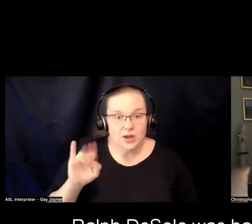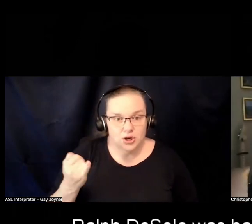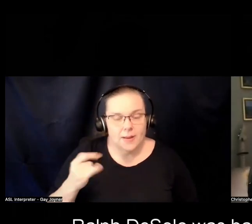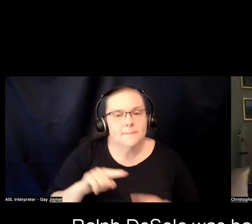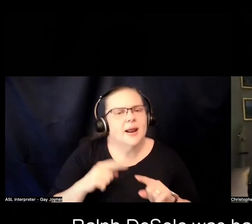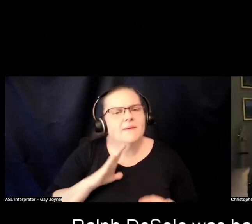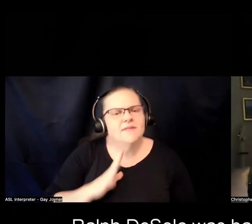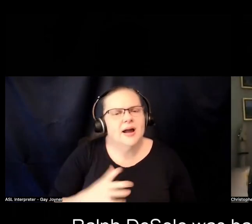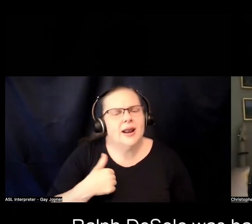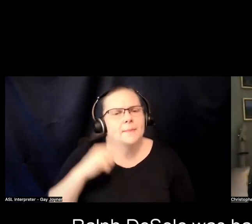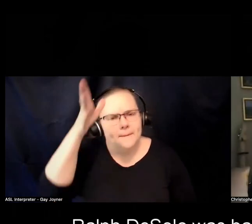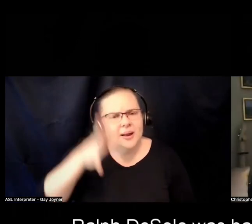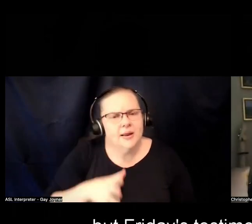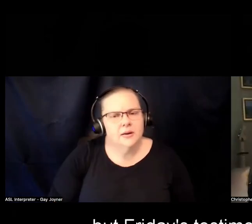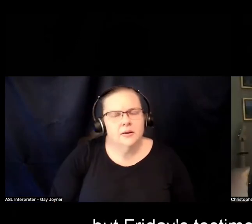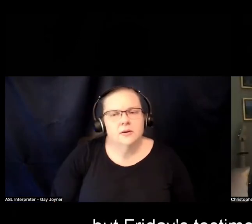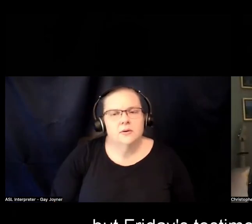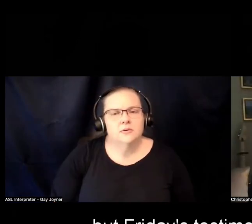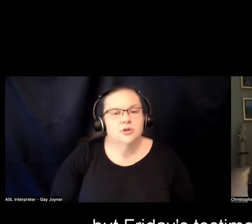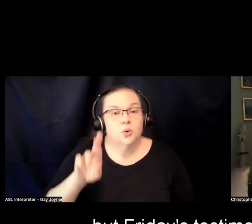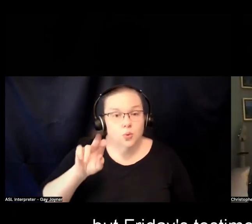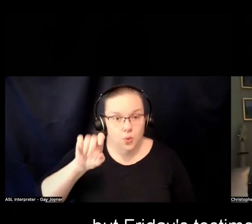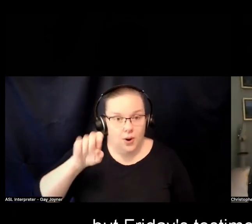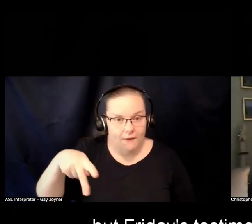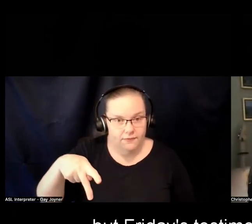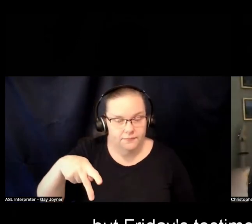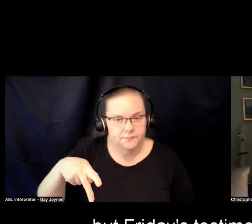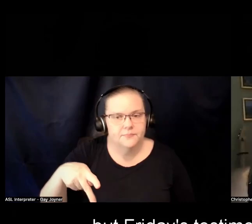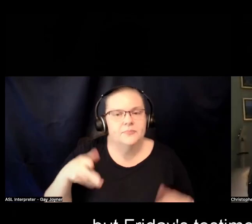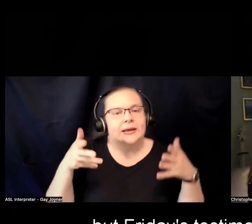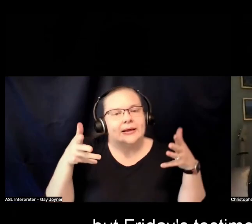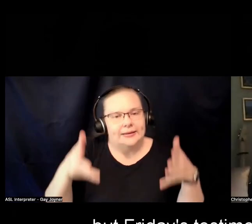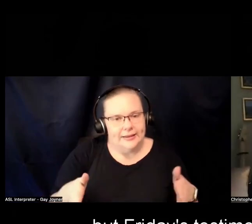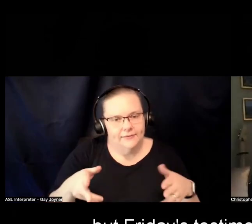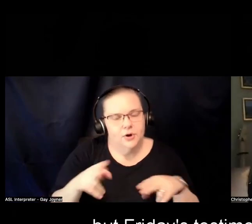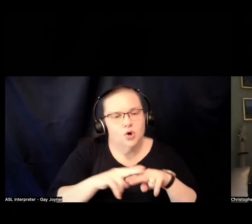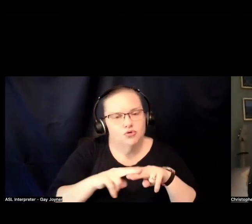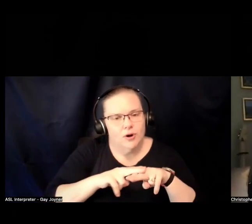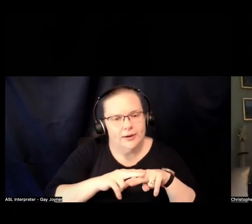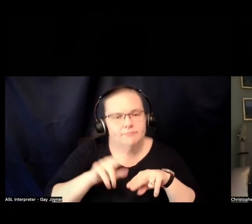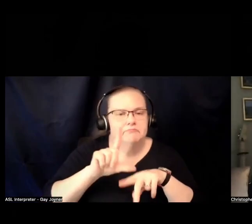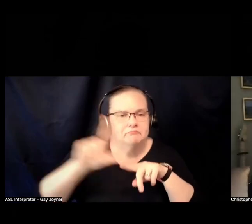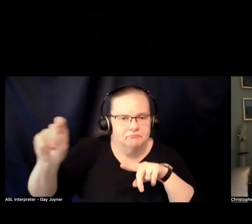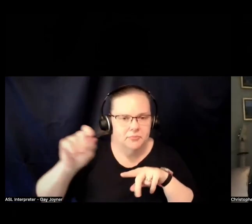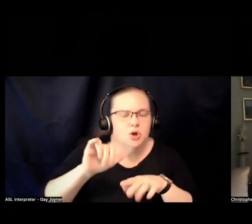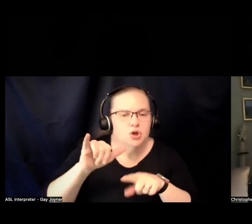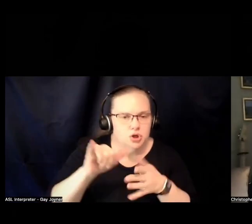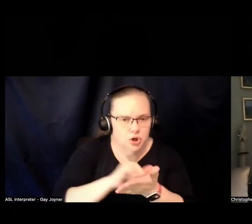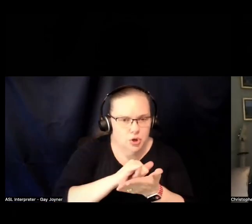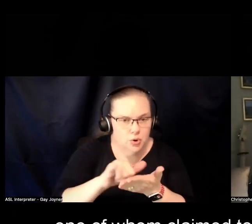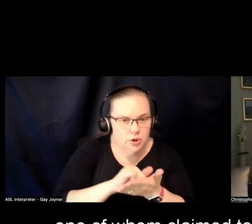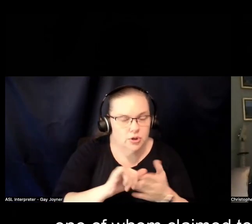Ralph DeSola was back on the train to New York, but Friday's testimony left several questions unanswered. Who were the two